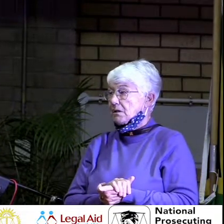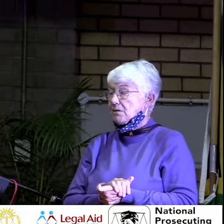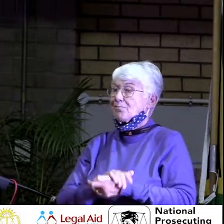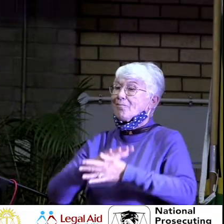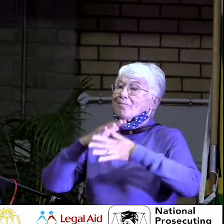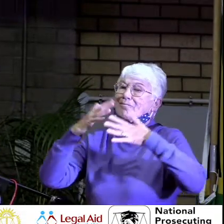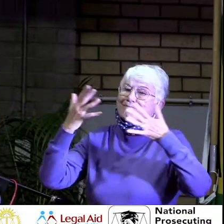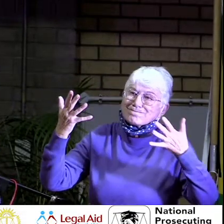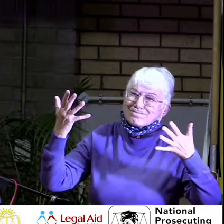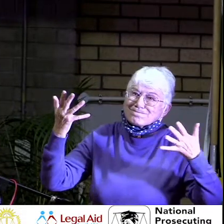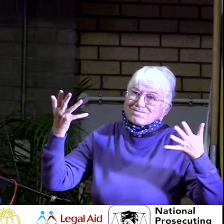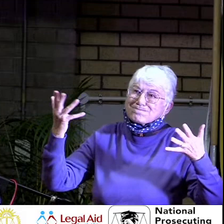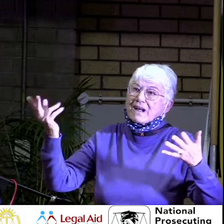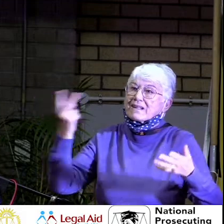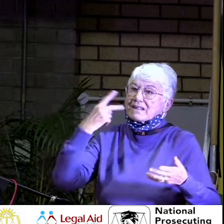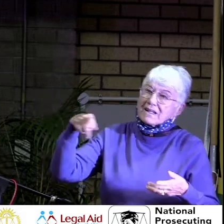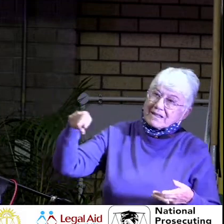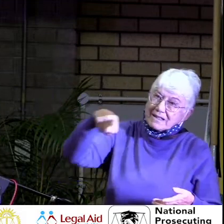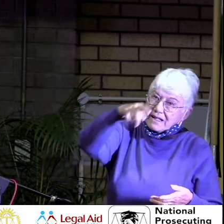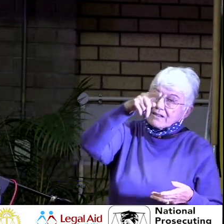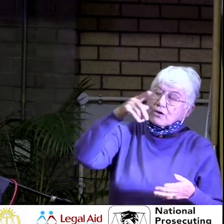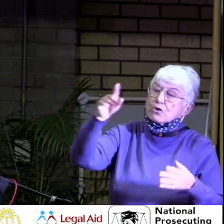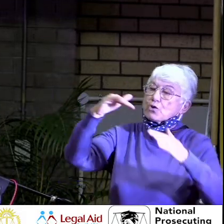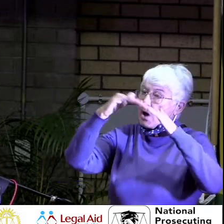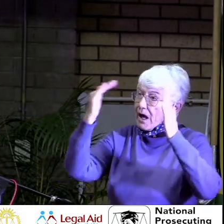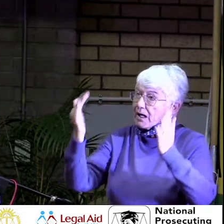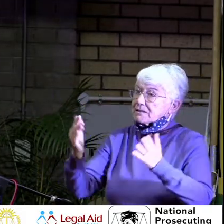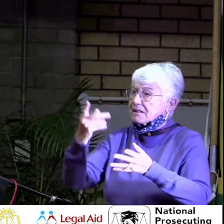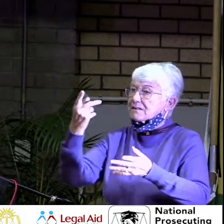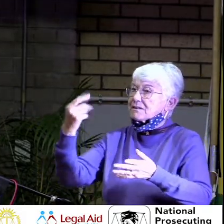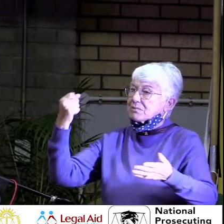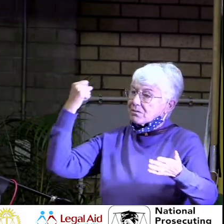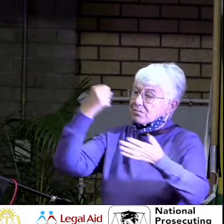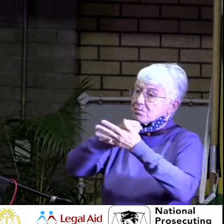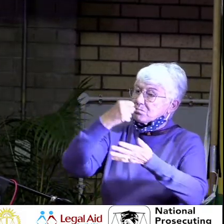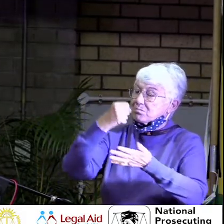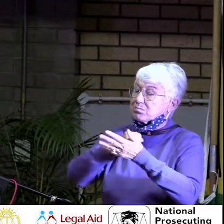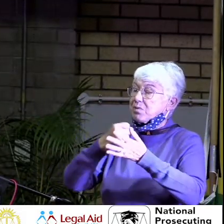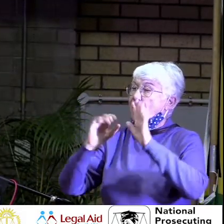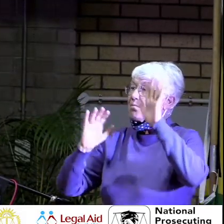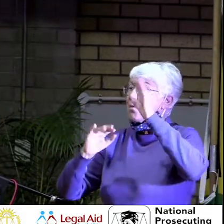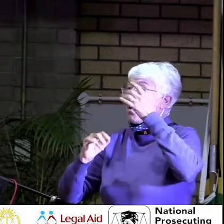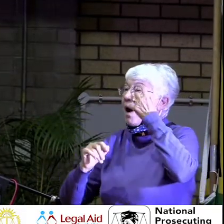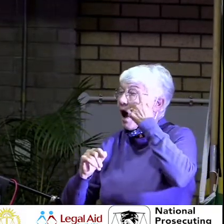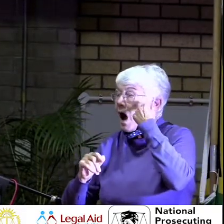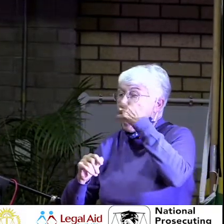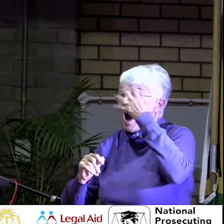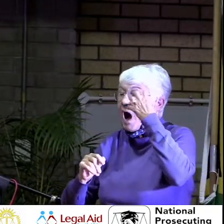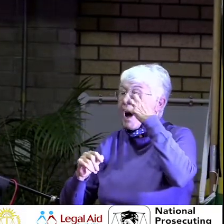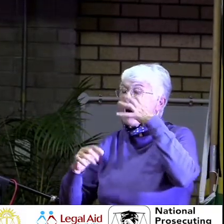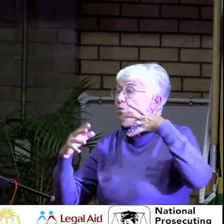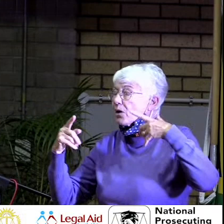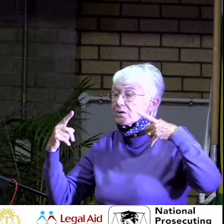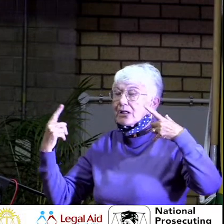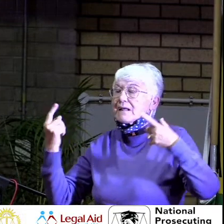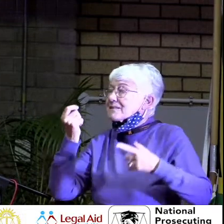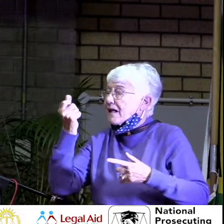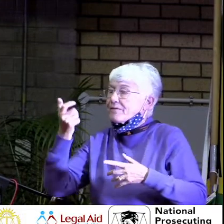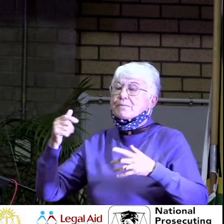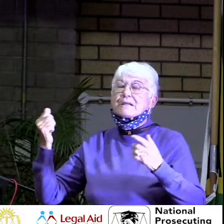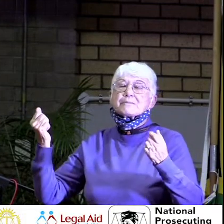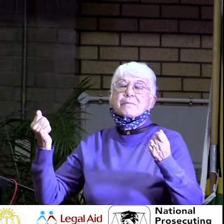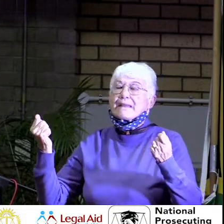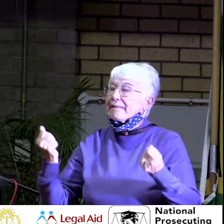a bruise, and that something has to be done. And that goes then right up to